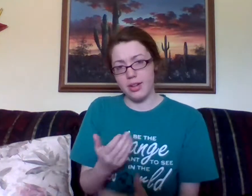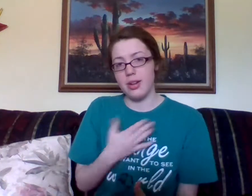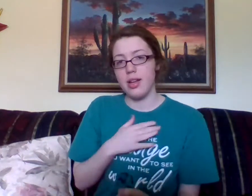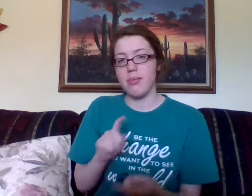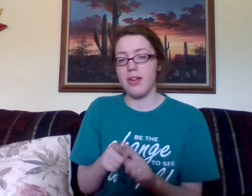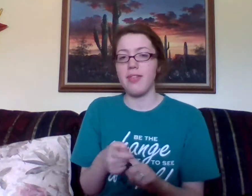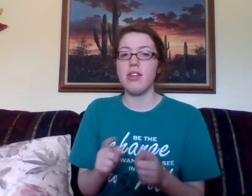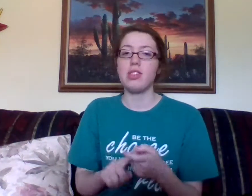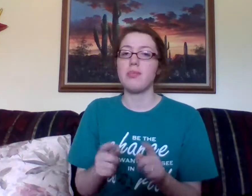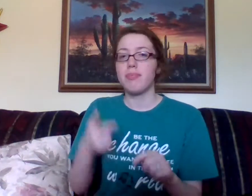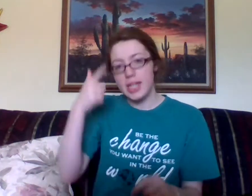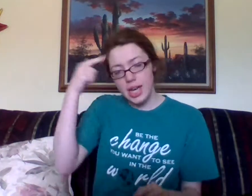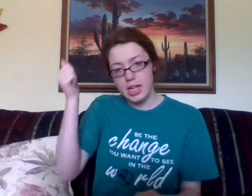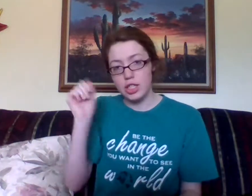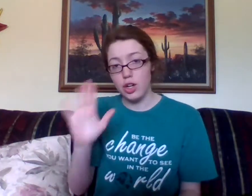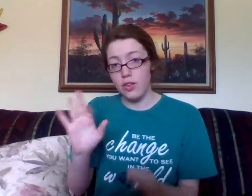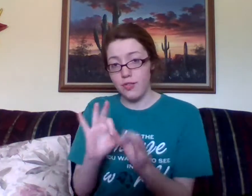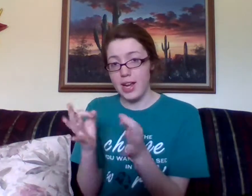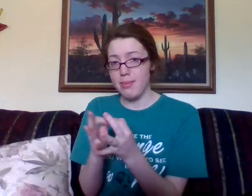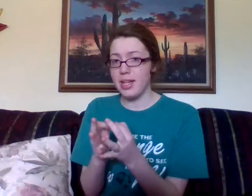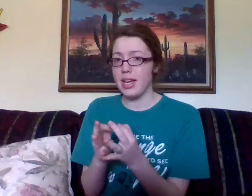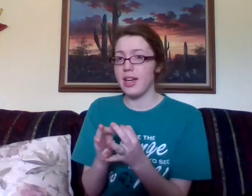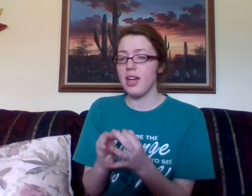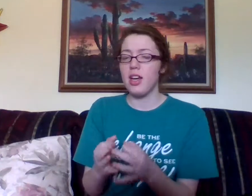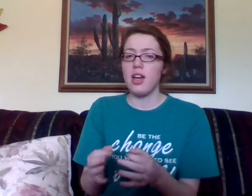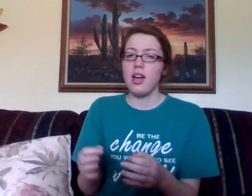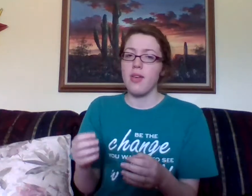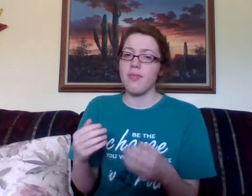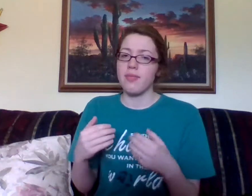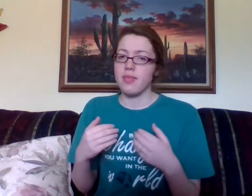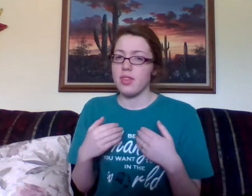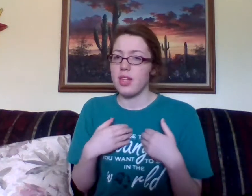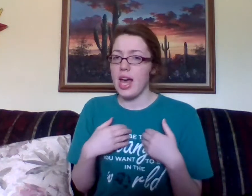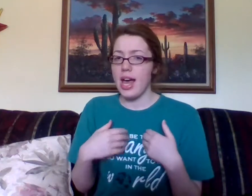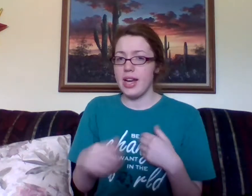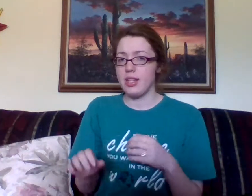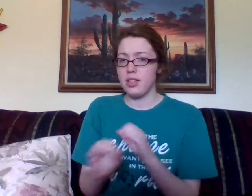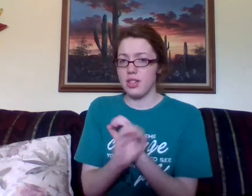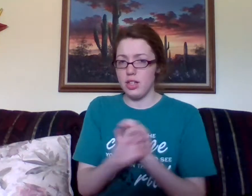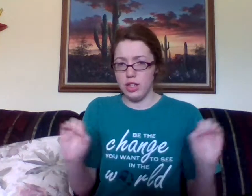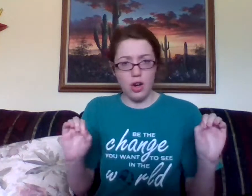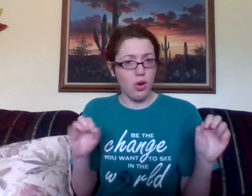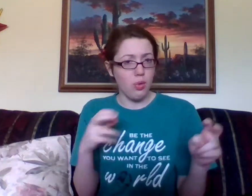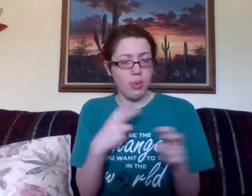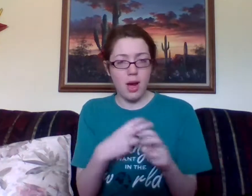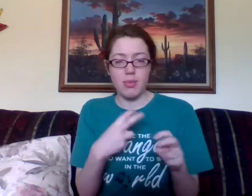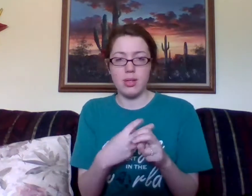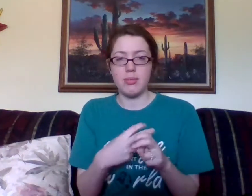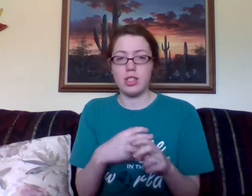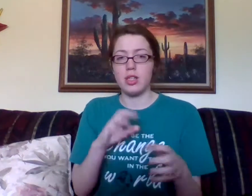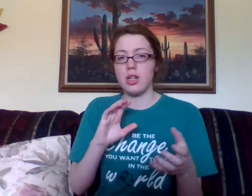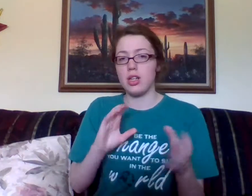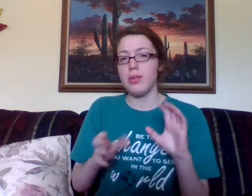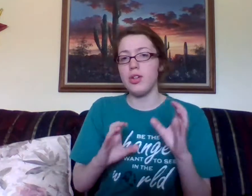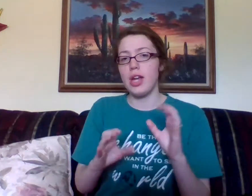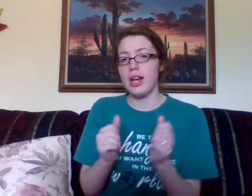bothered my friend was because her family had no problems communicating